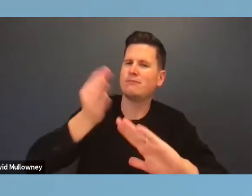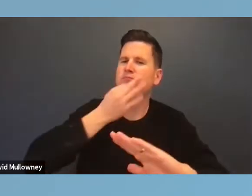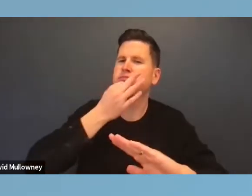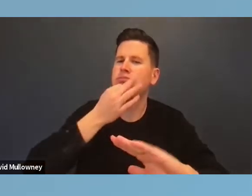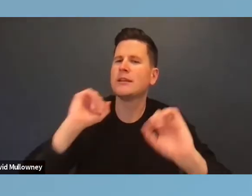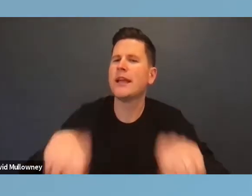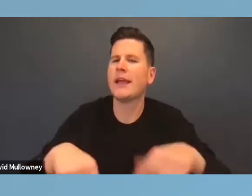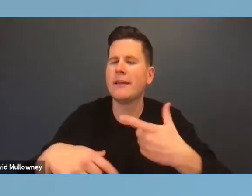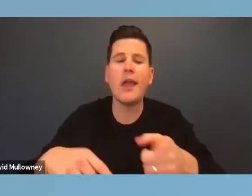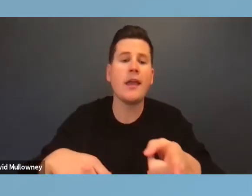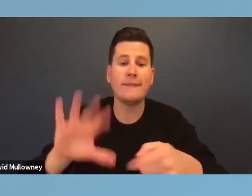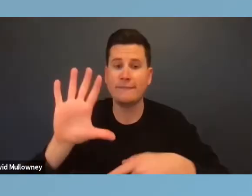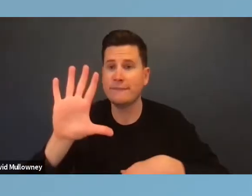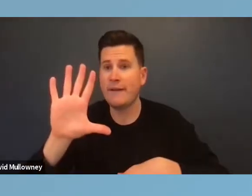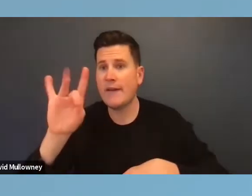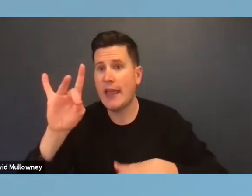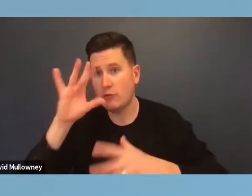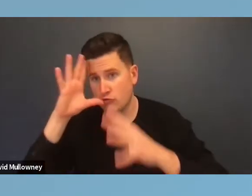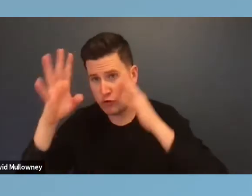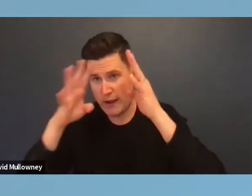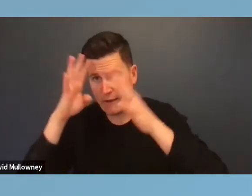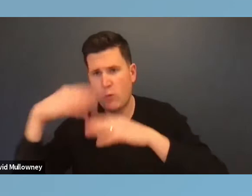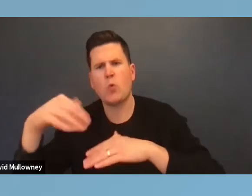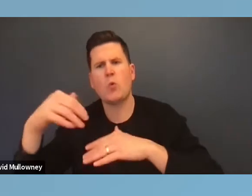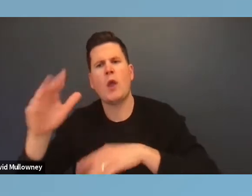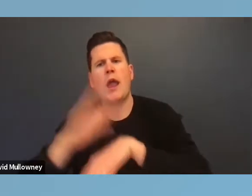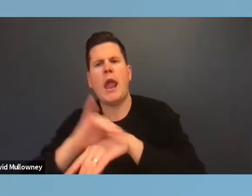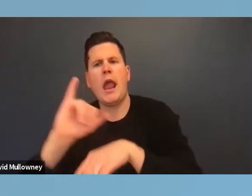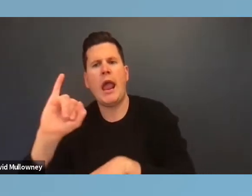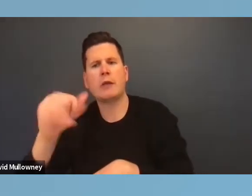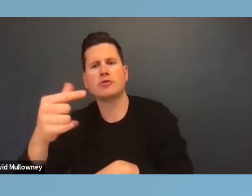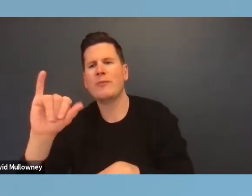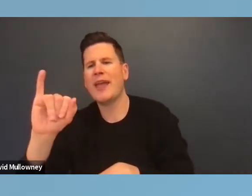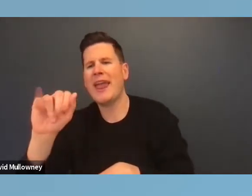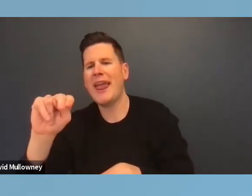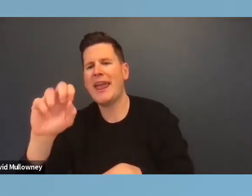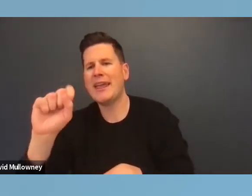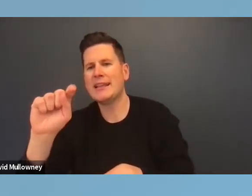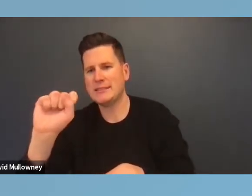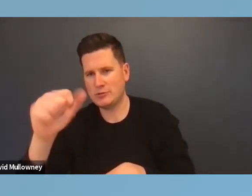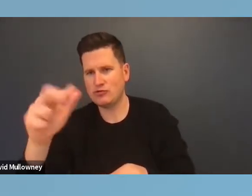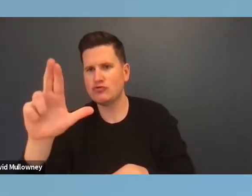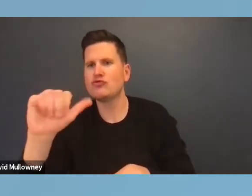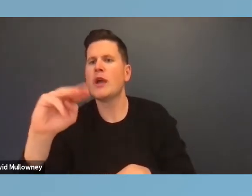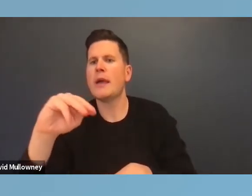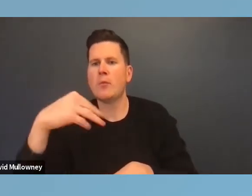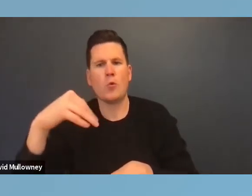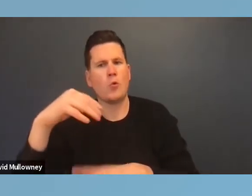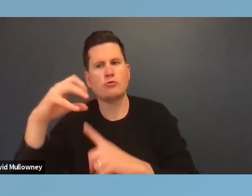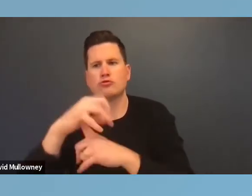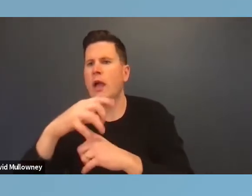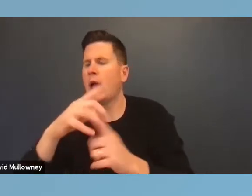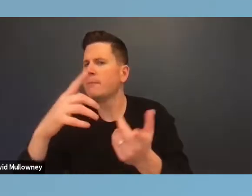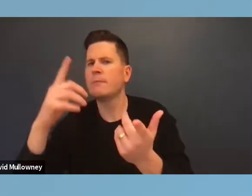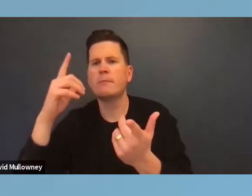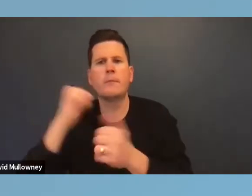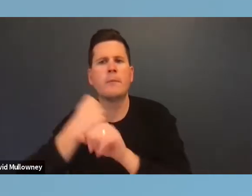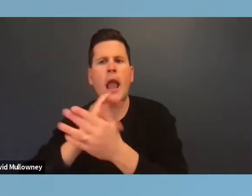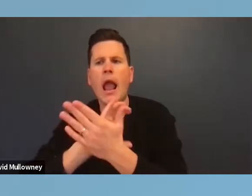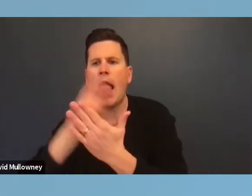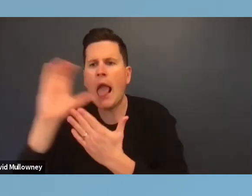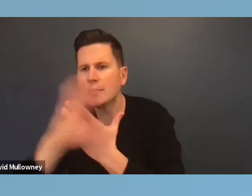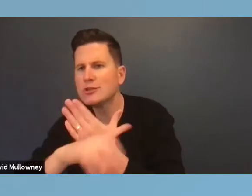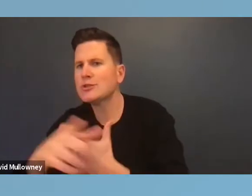deaf run. There's 58 Creative, which is on Instagram. So